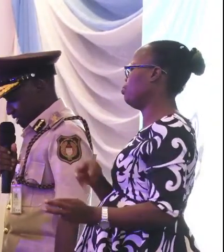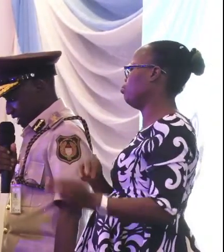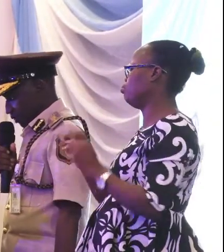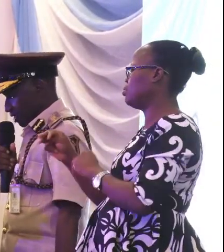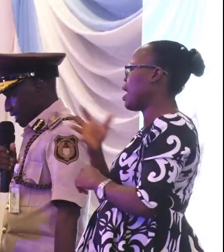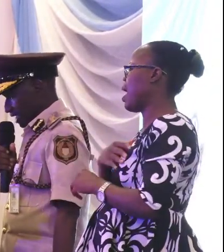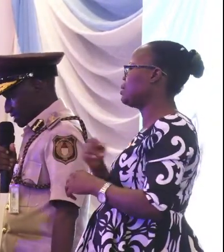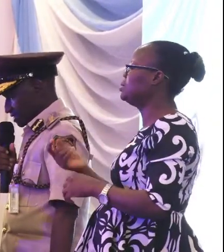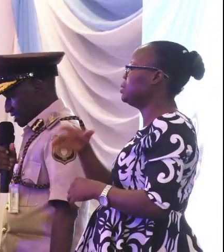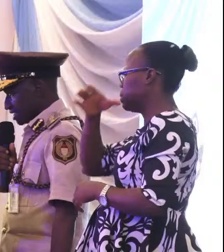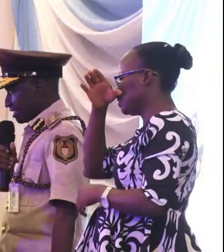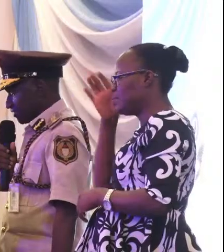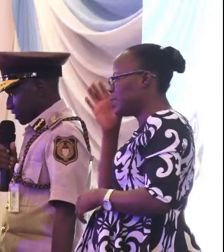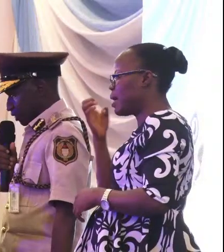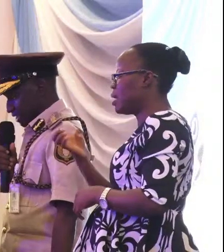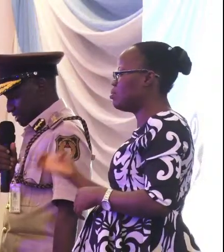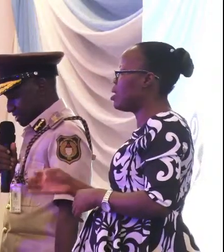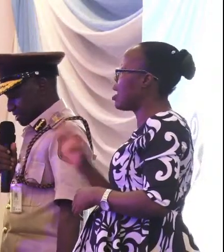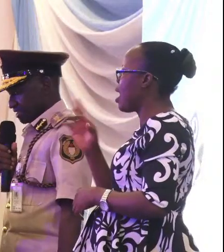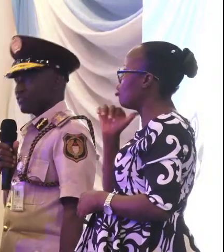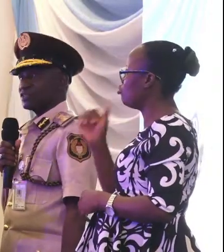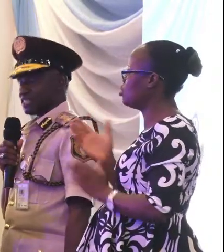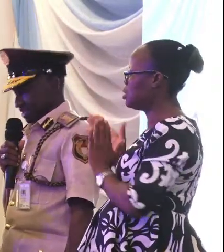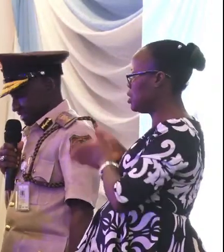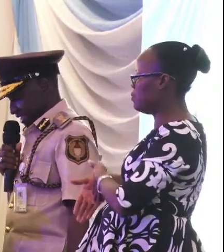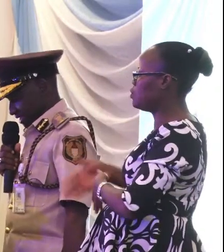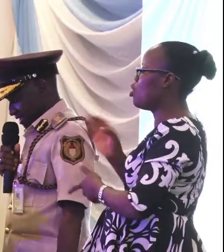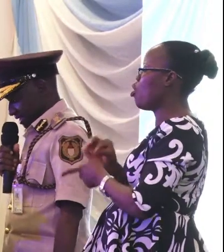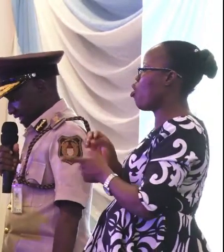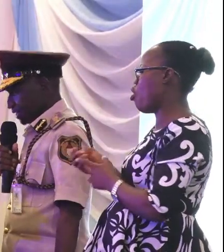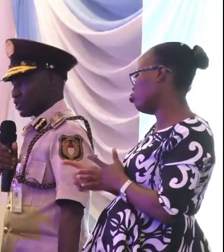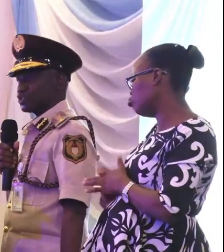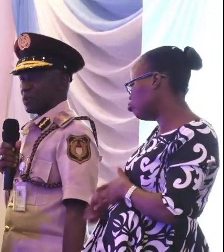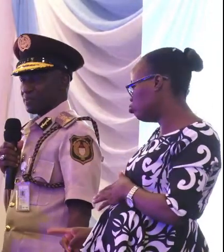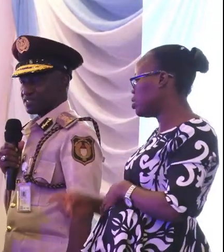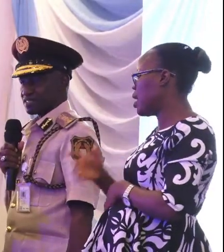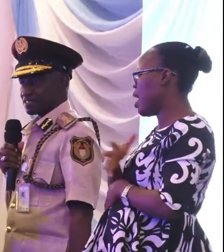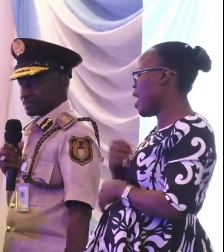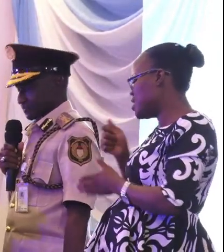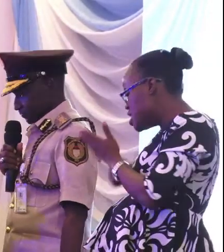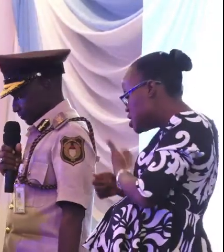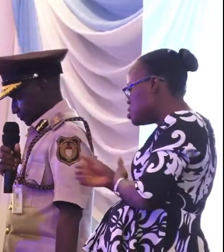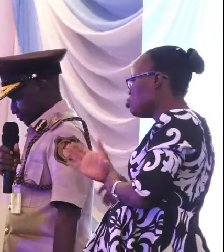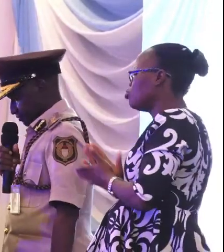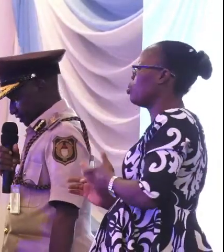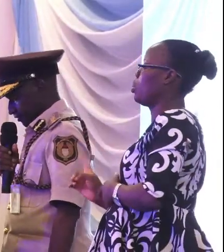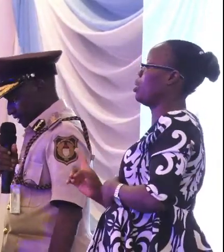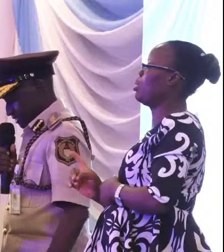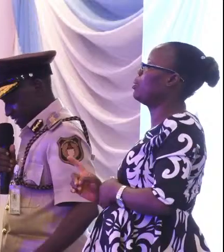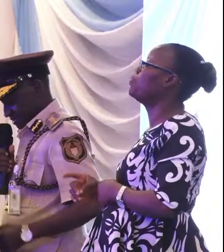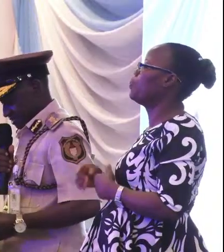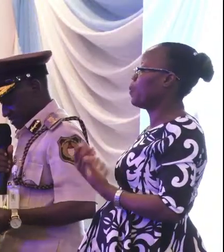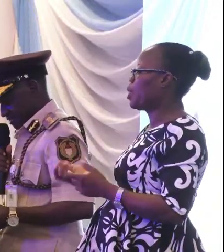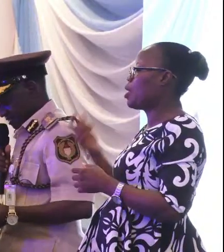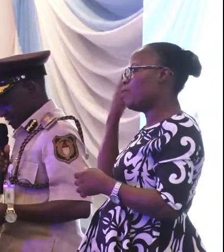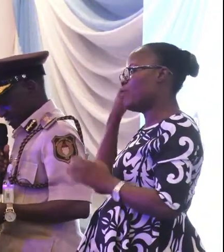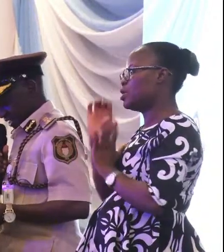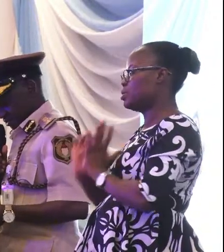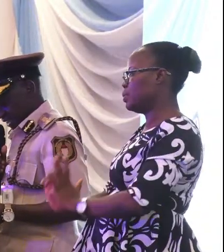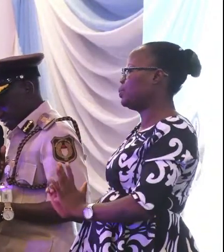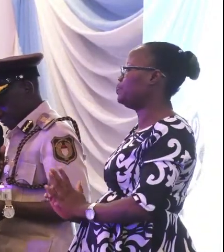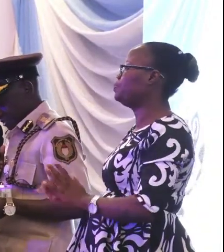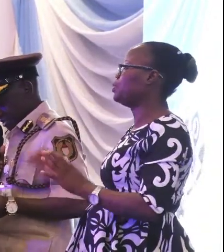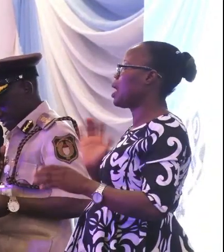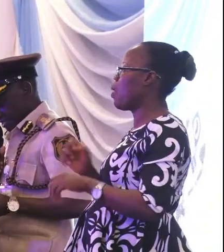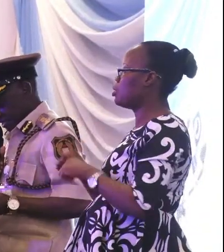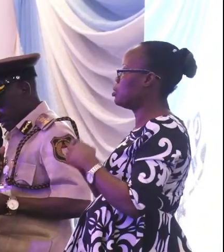elements are, on the other hand, leveraging on it for sinister and heinous purposes. For instance, as